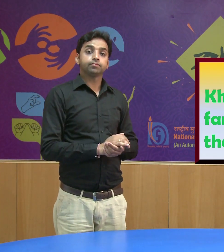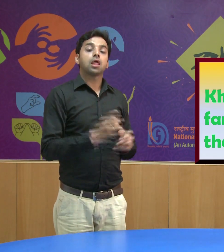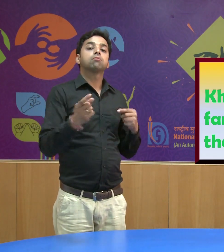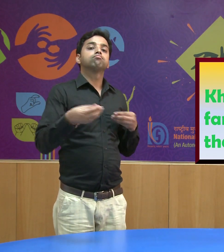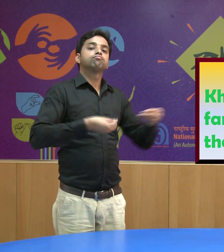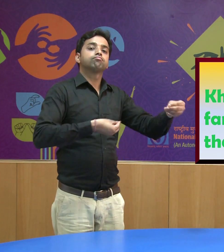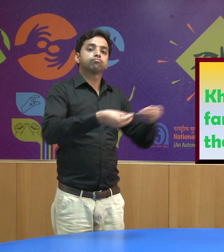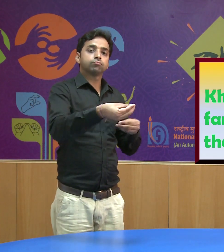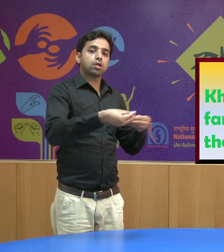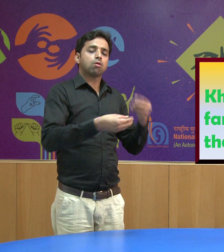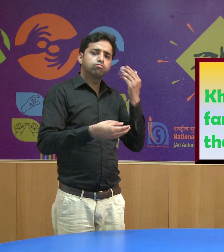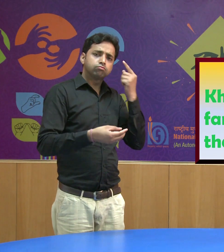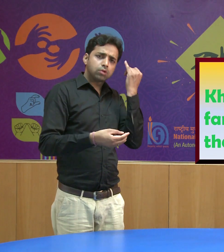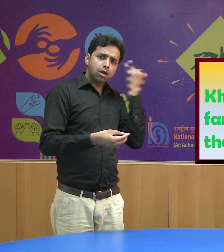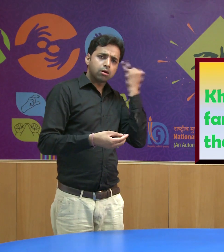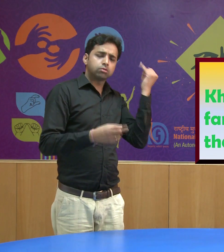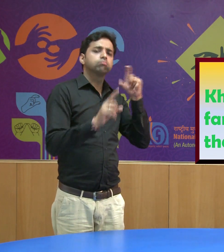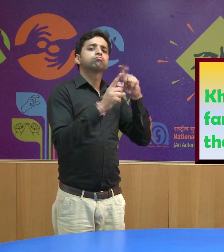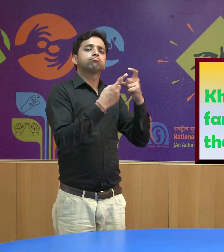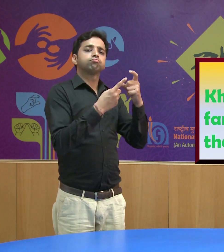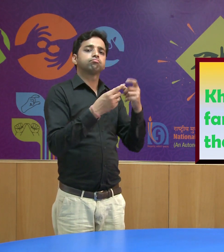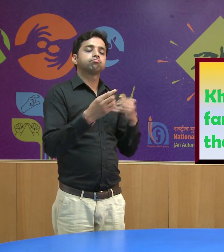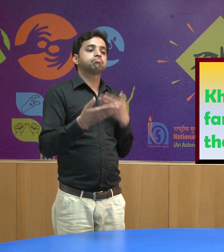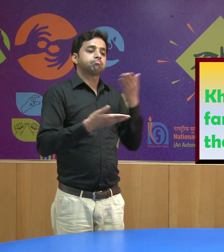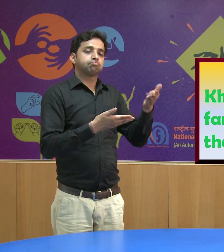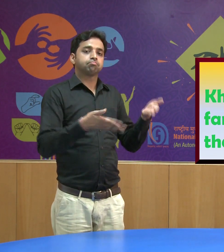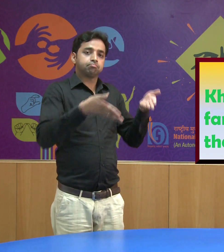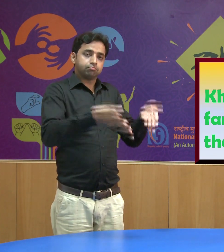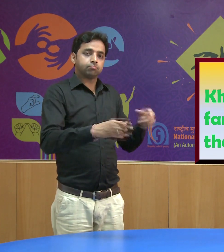exchange of ideas and cultures took place between them.